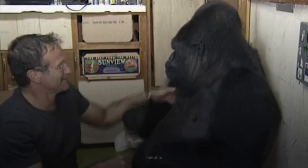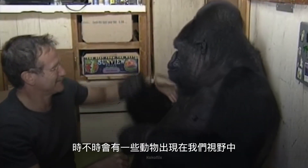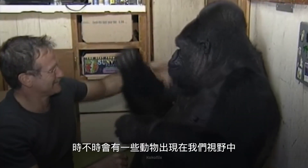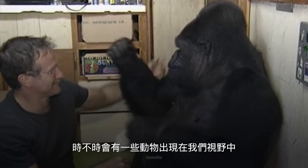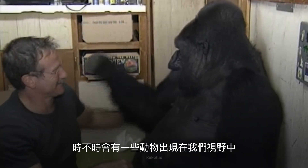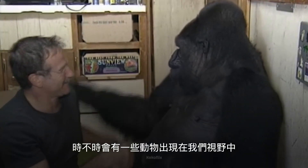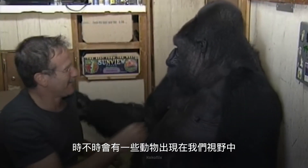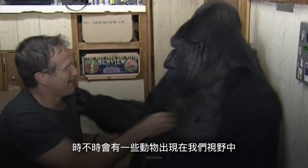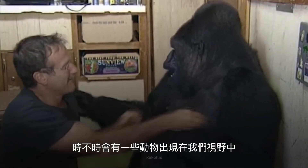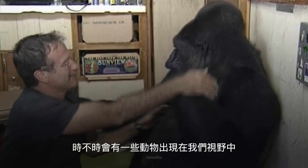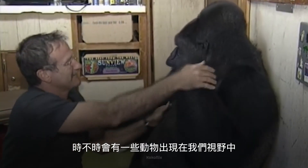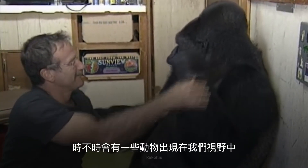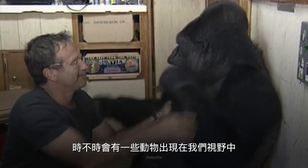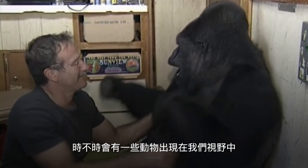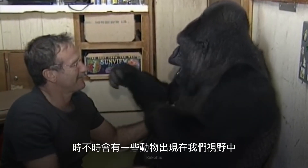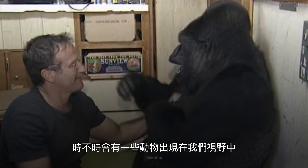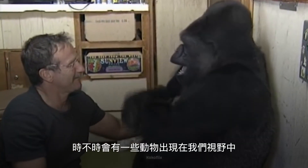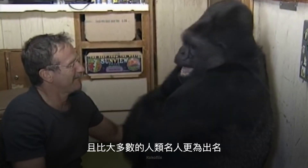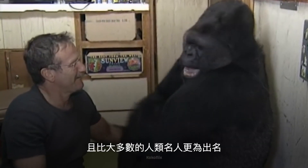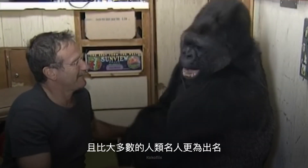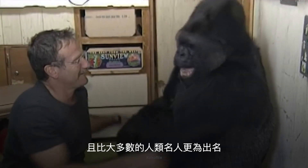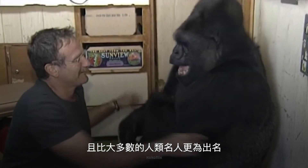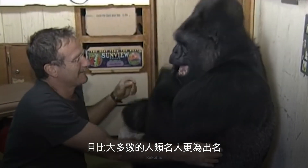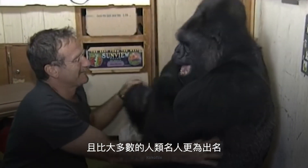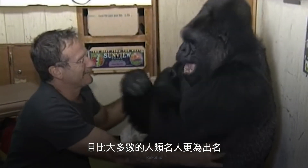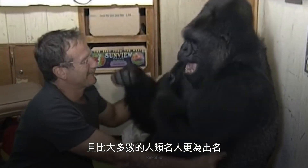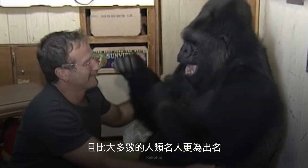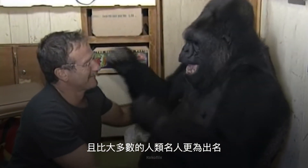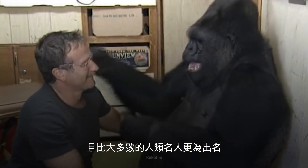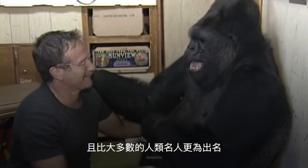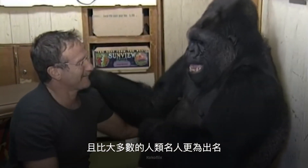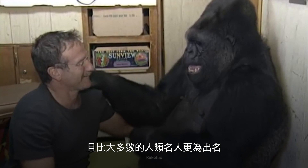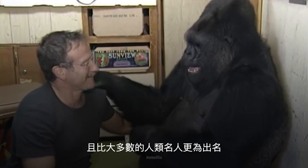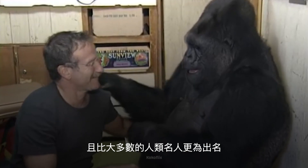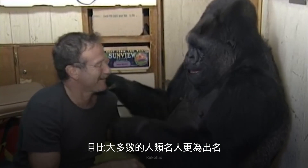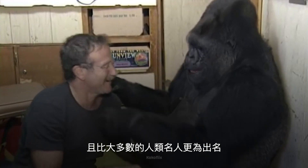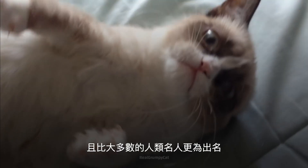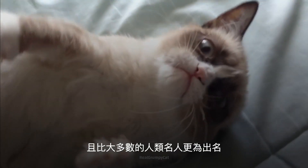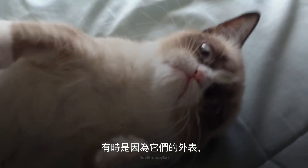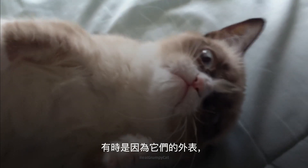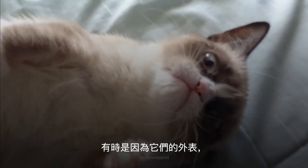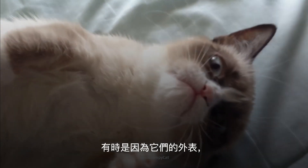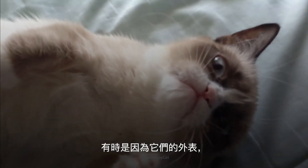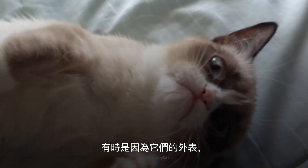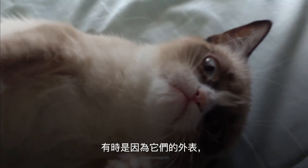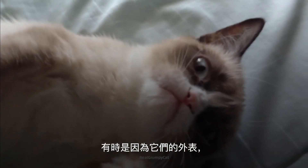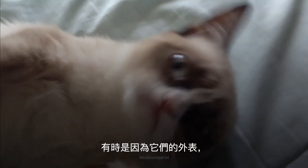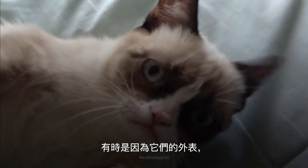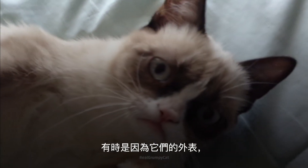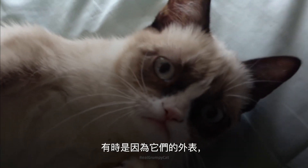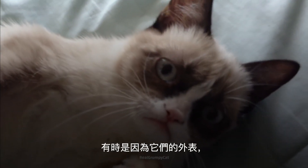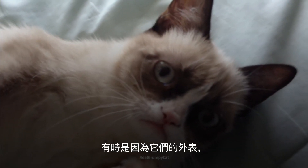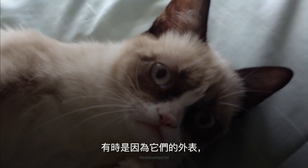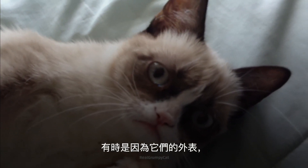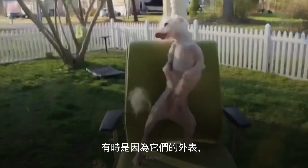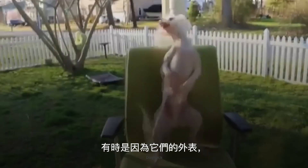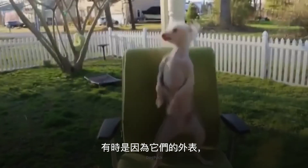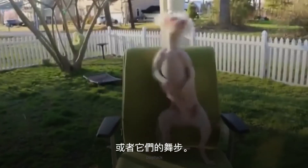Every now and then, an animal comes along who gains more fame than most human celebrities. Sometimes it's for their looks, or for their